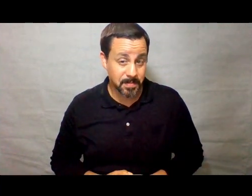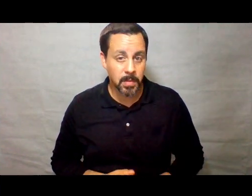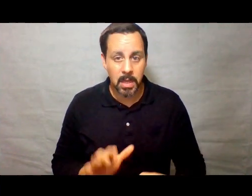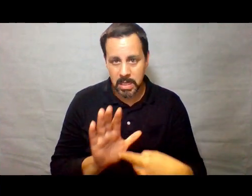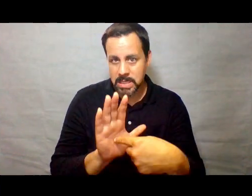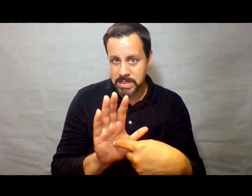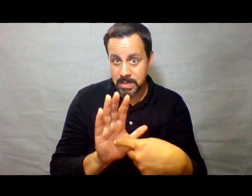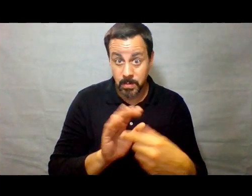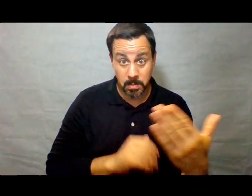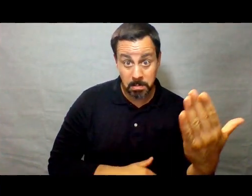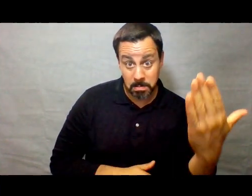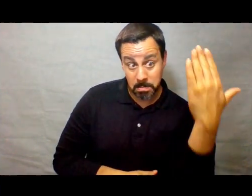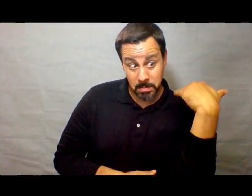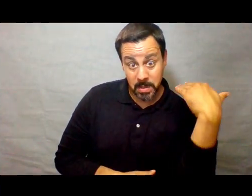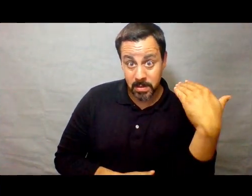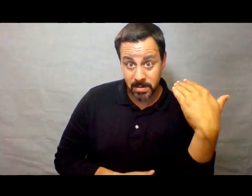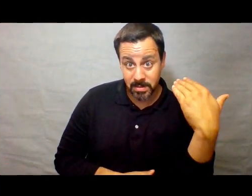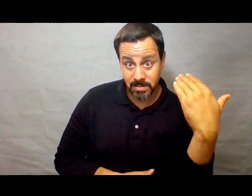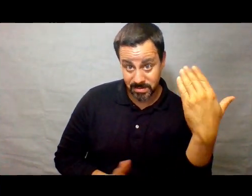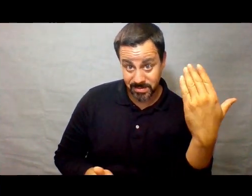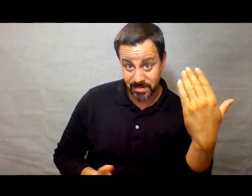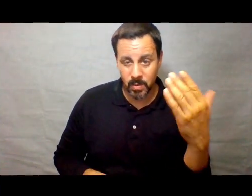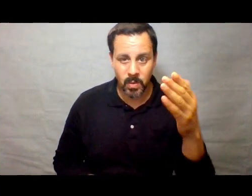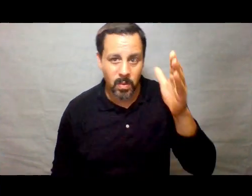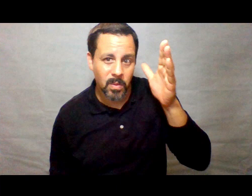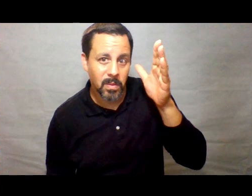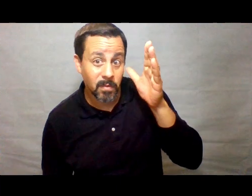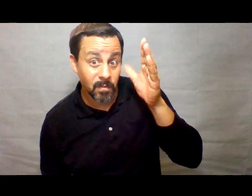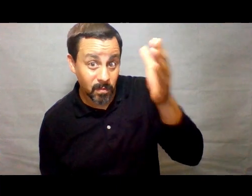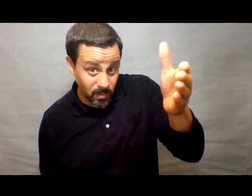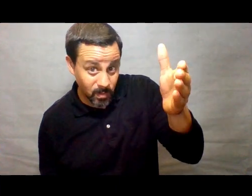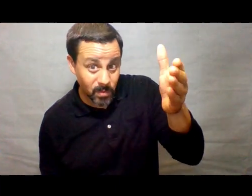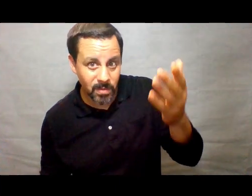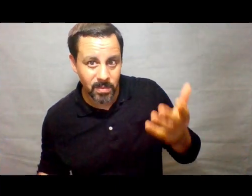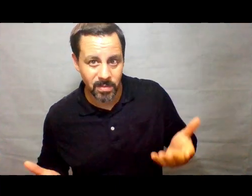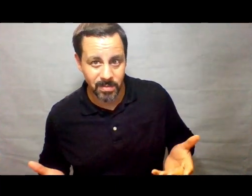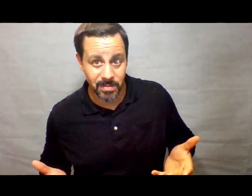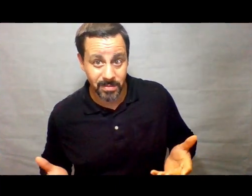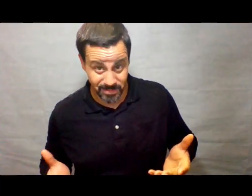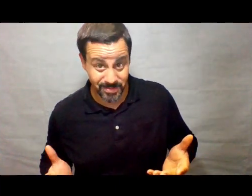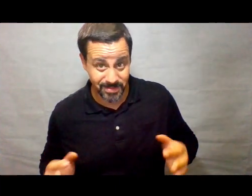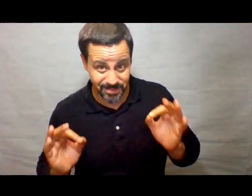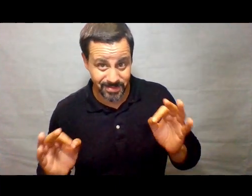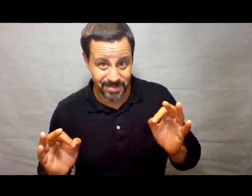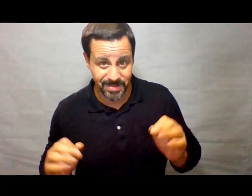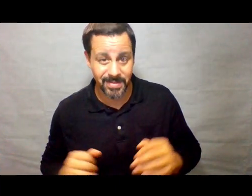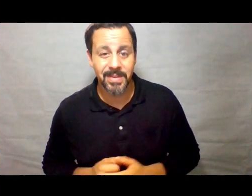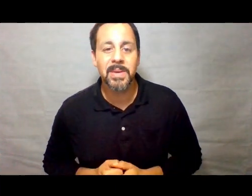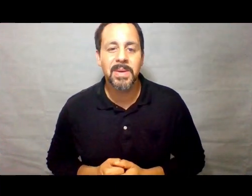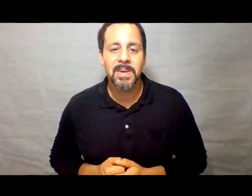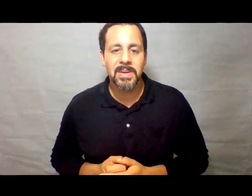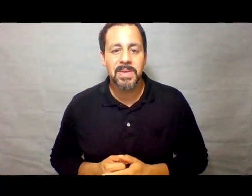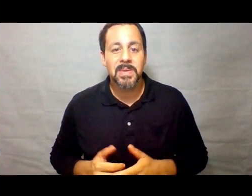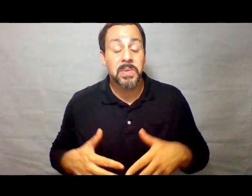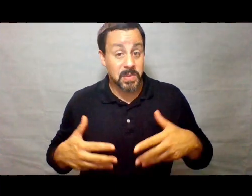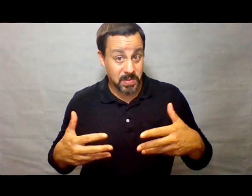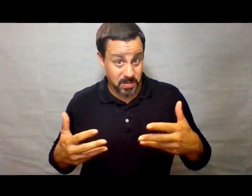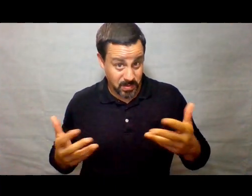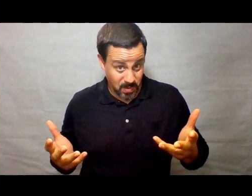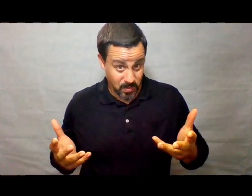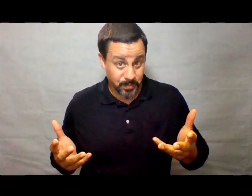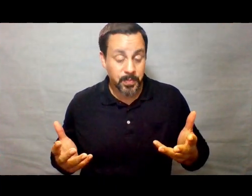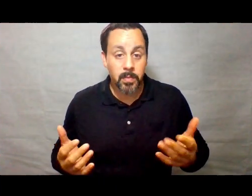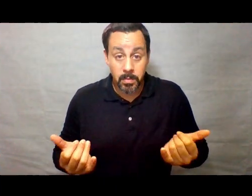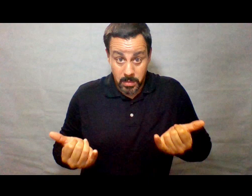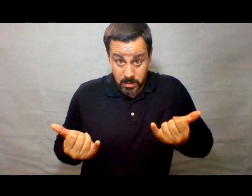a time modal. Okay? For example, past and future. Okay?